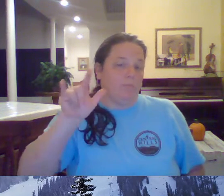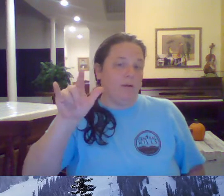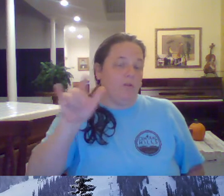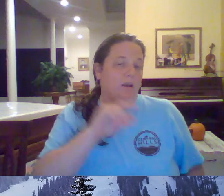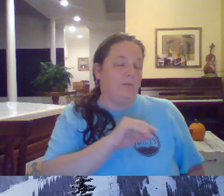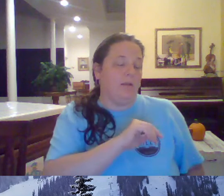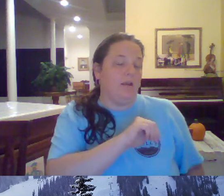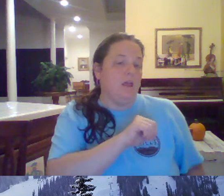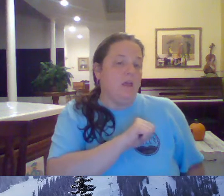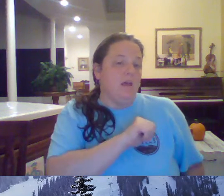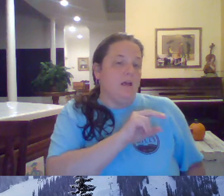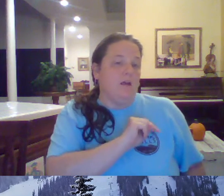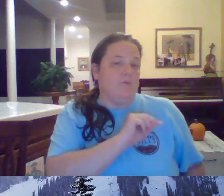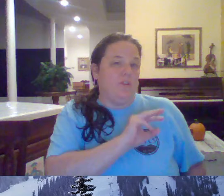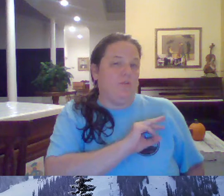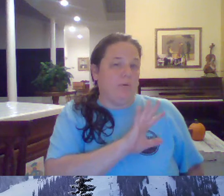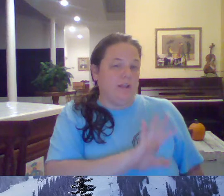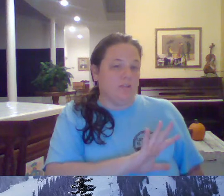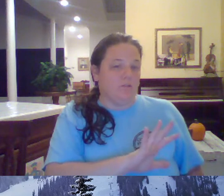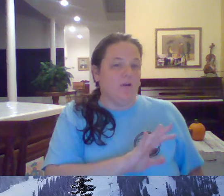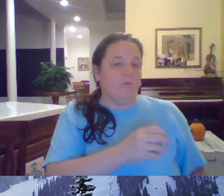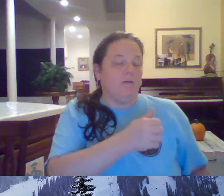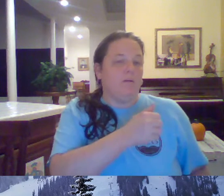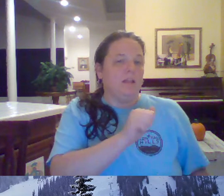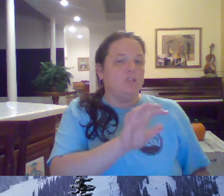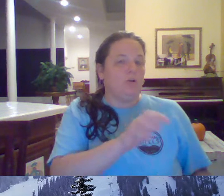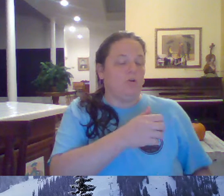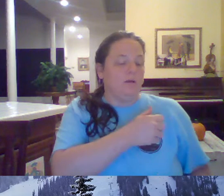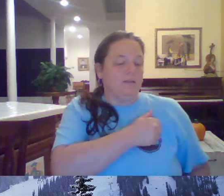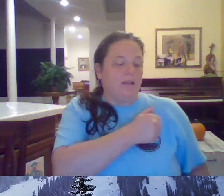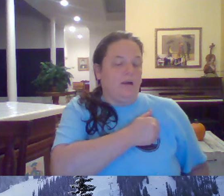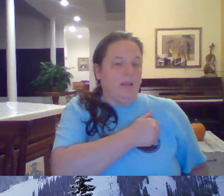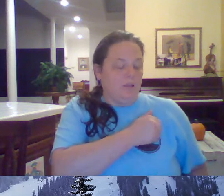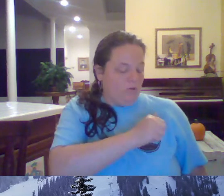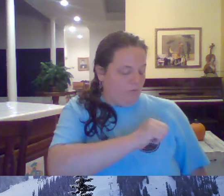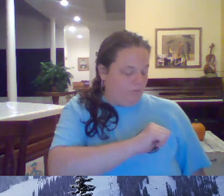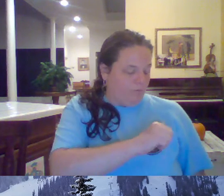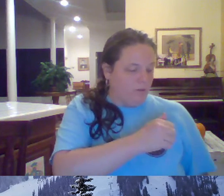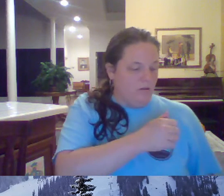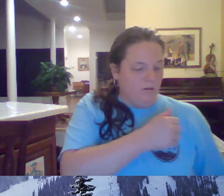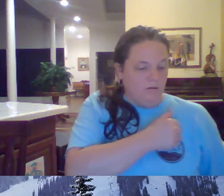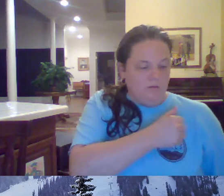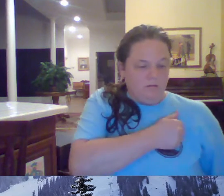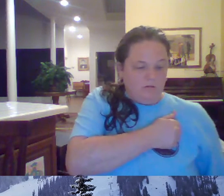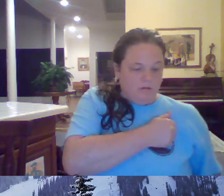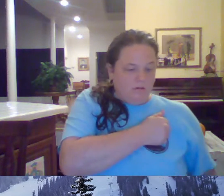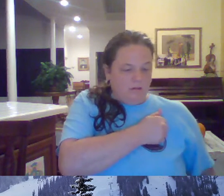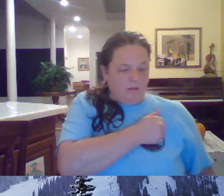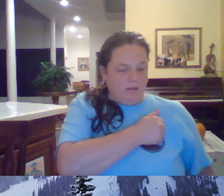Force with an airplane for the different branches of government. But in general, military, you're